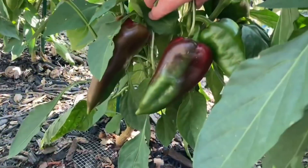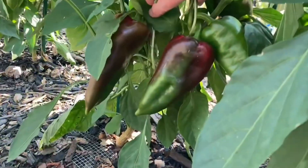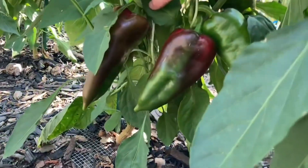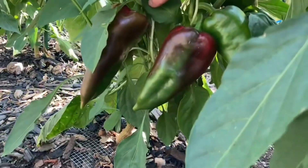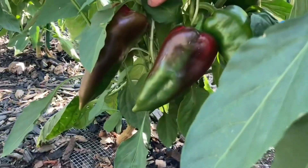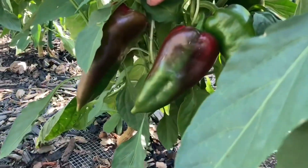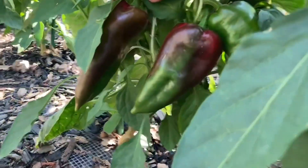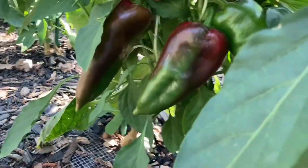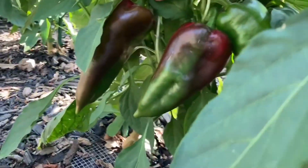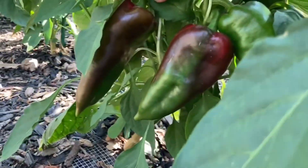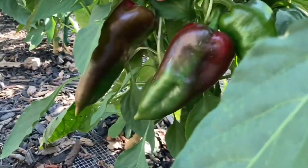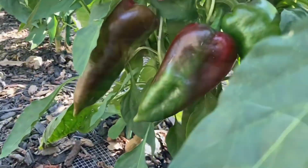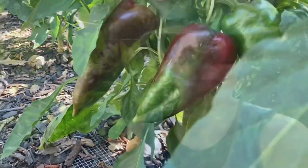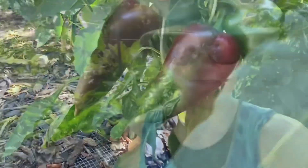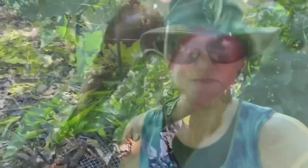am so excited.